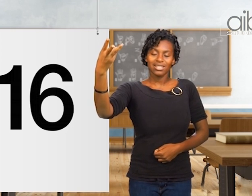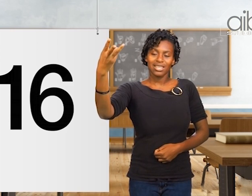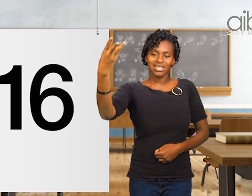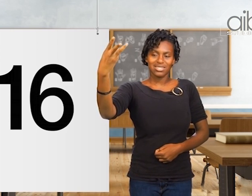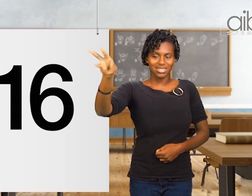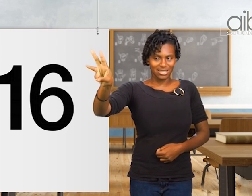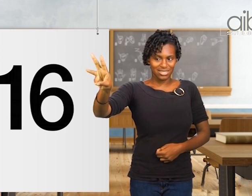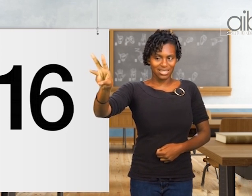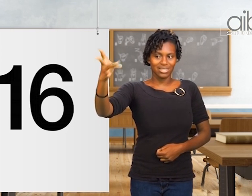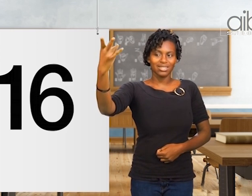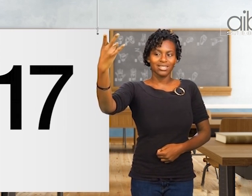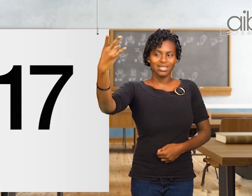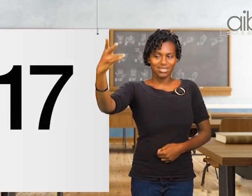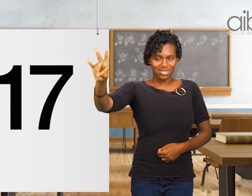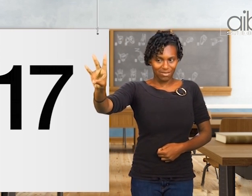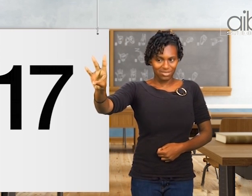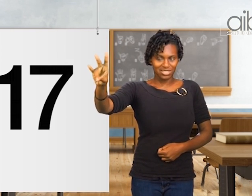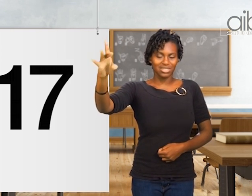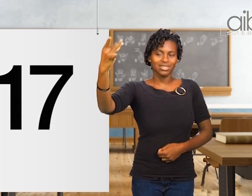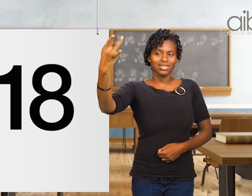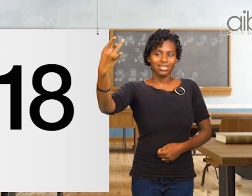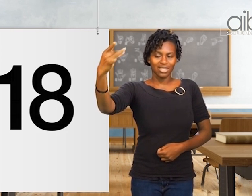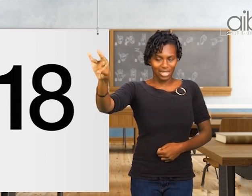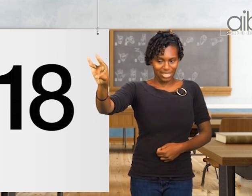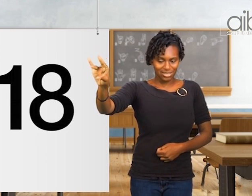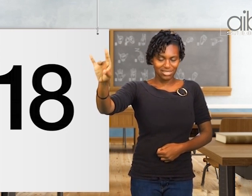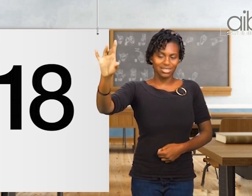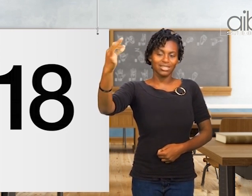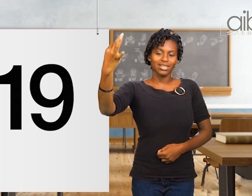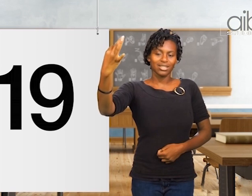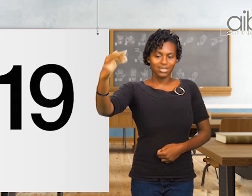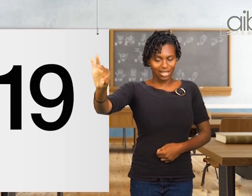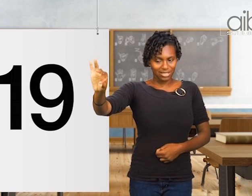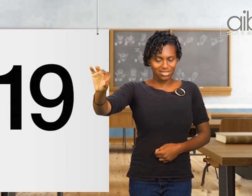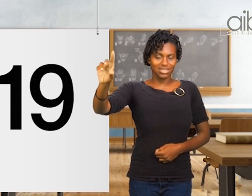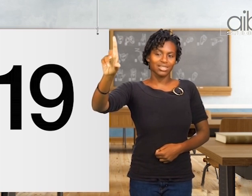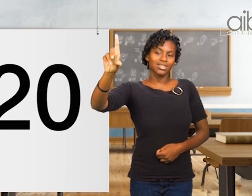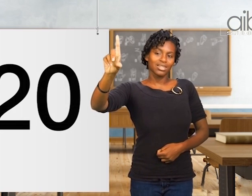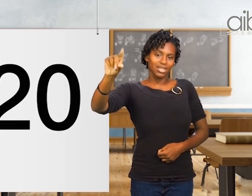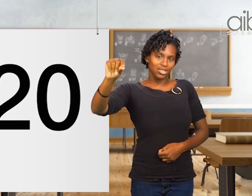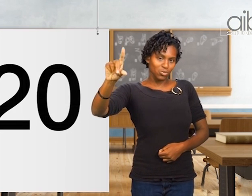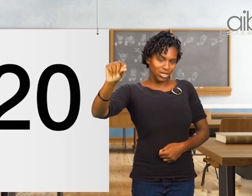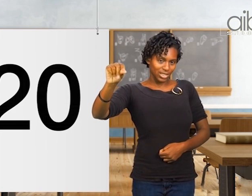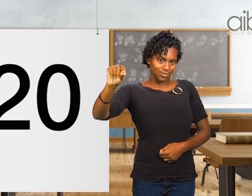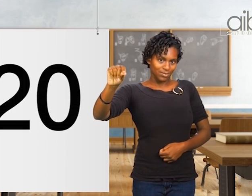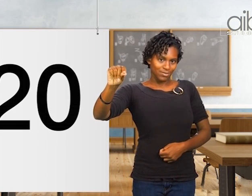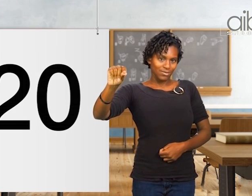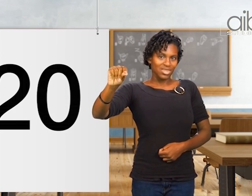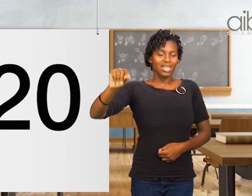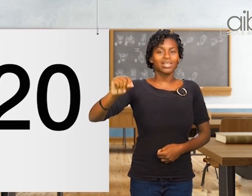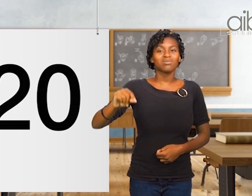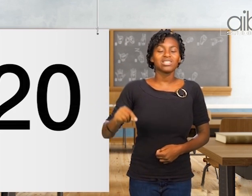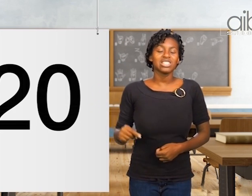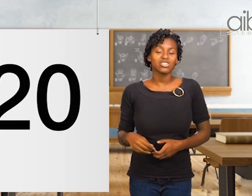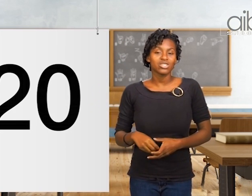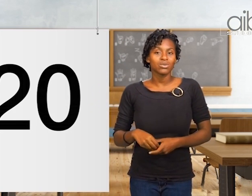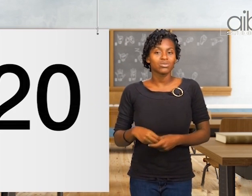is 16, 17, 18, 19, and 20. And let me teach you 2